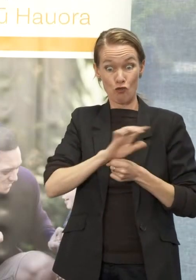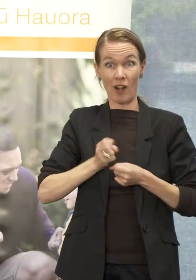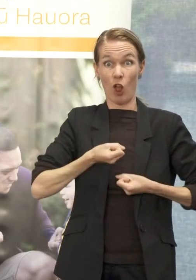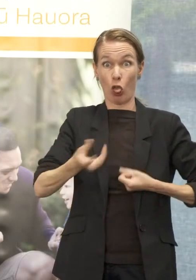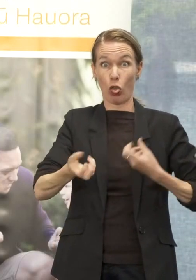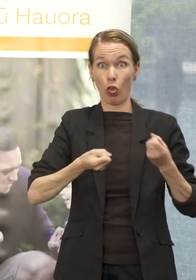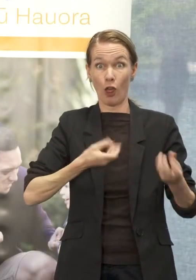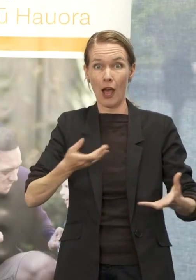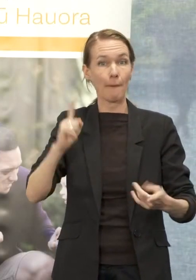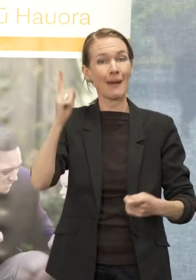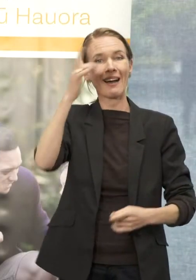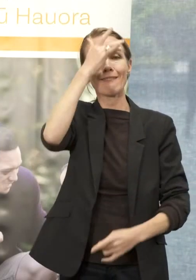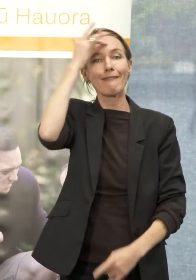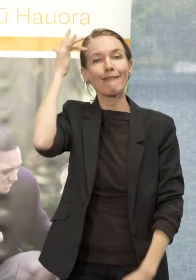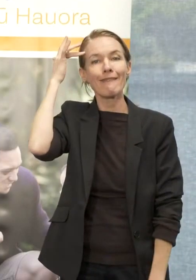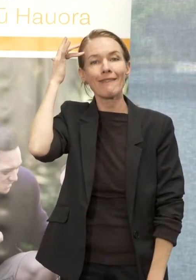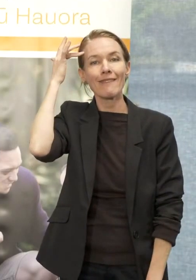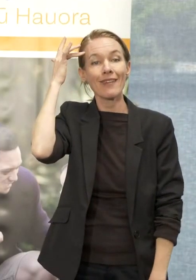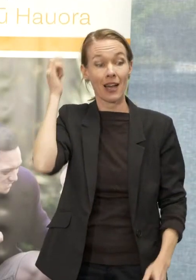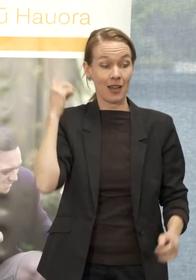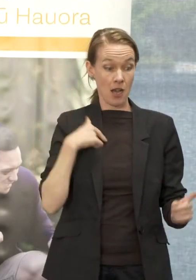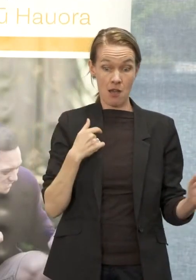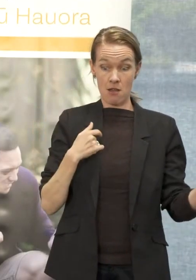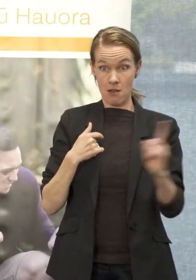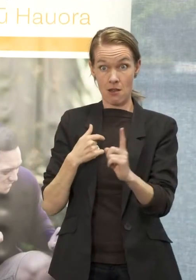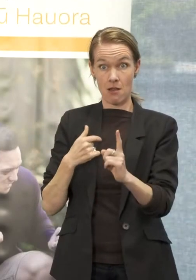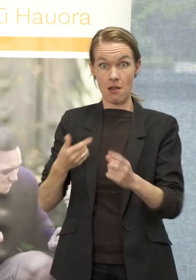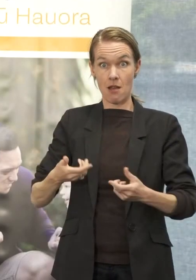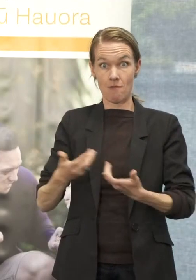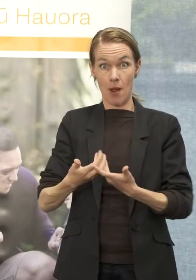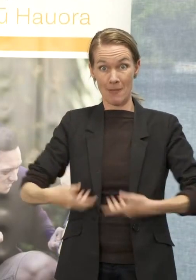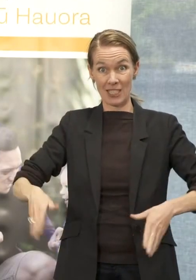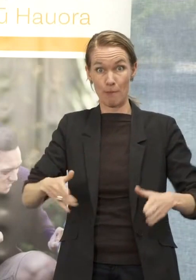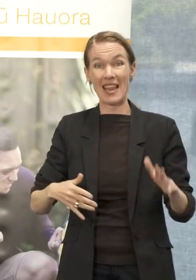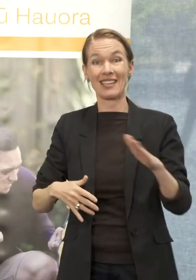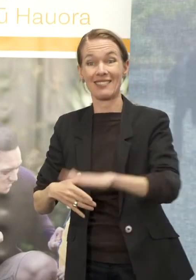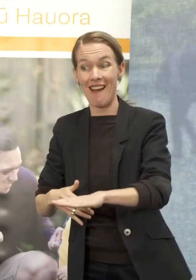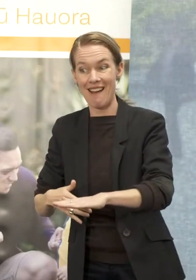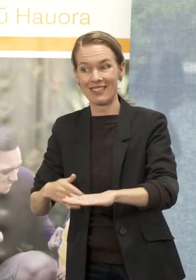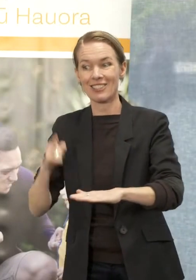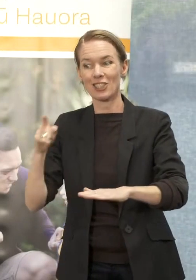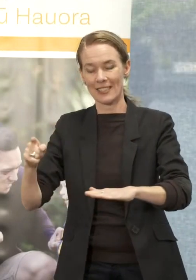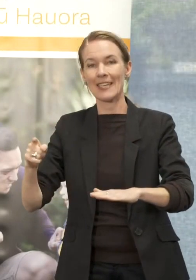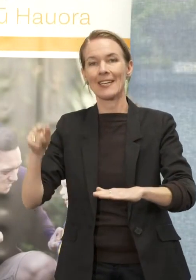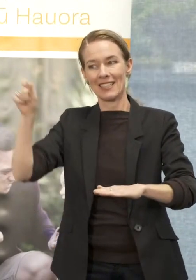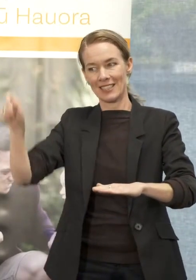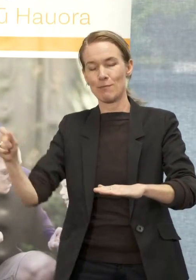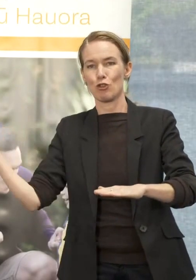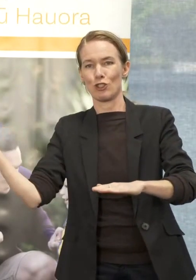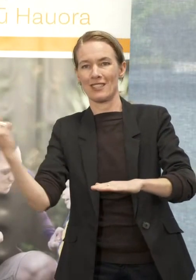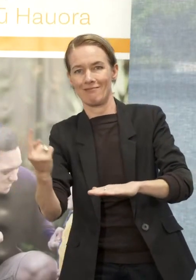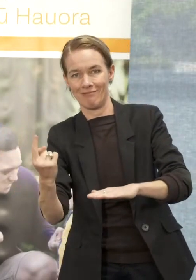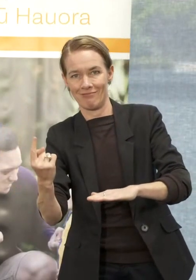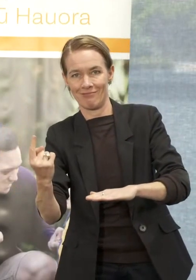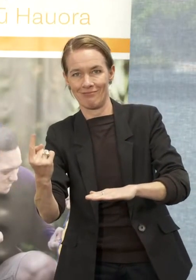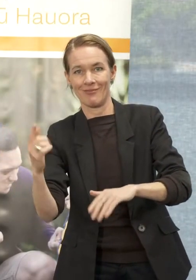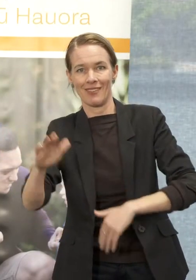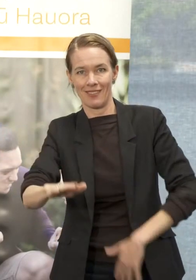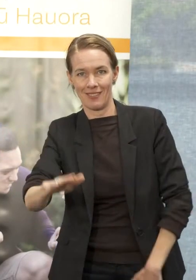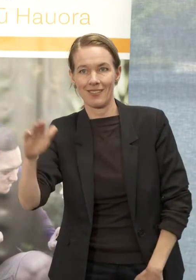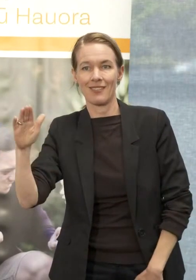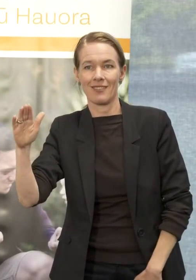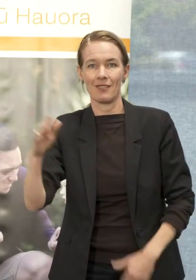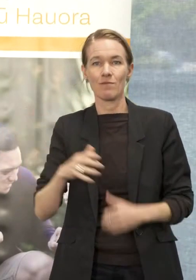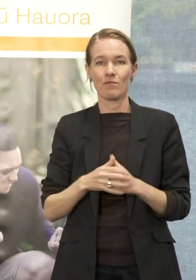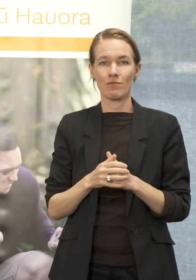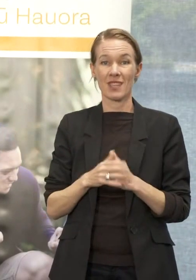And then this other person who then had their day 12 test on the 9th tested negative. So was still